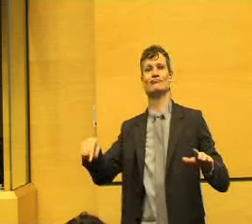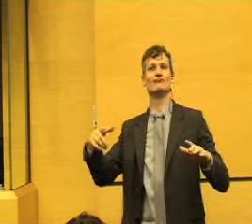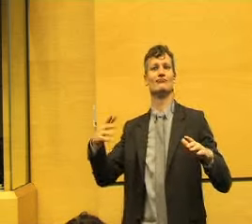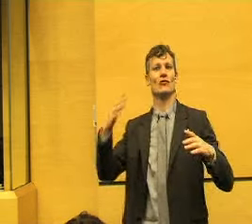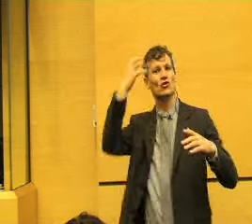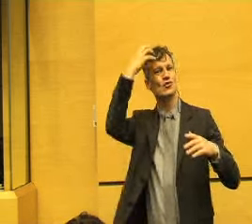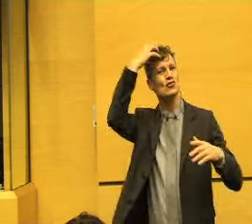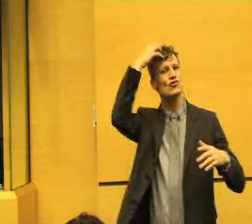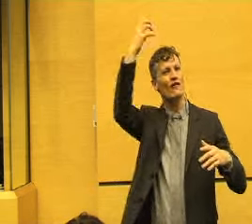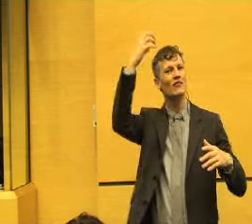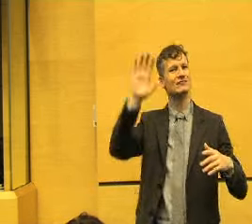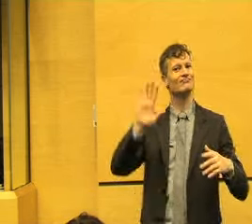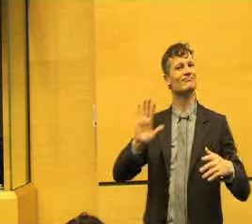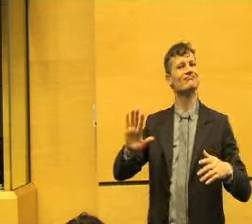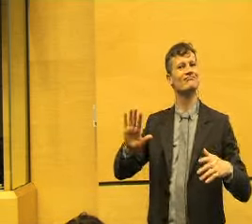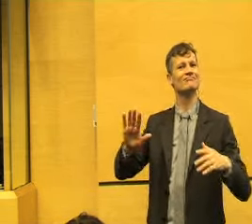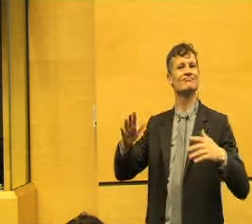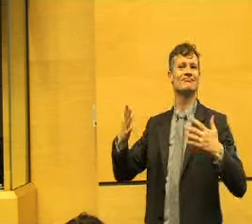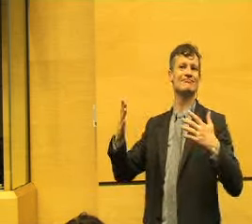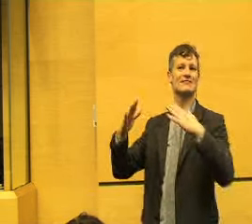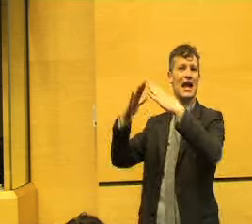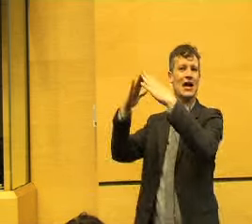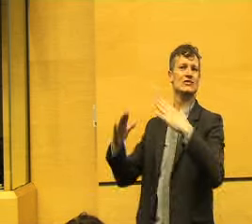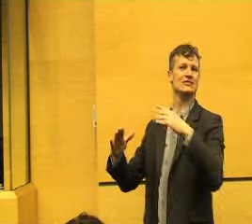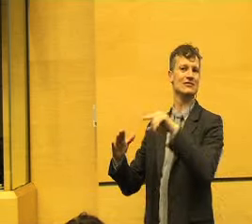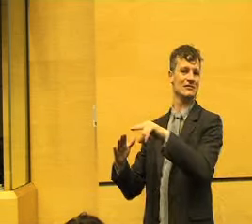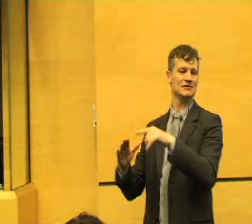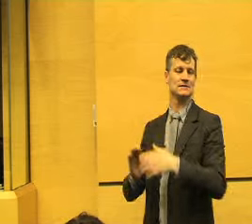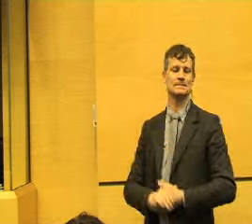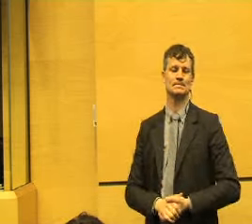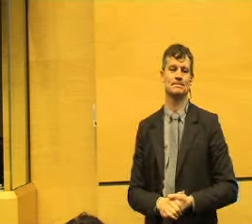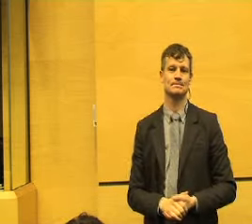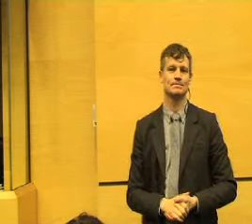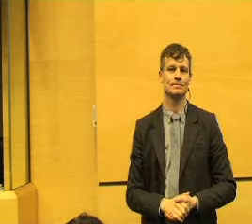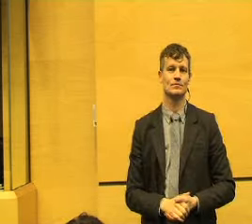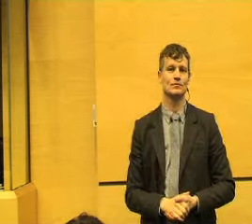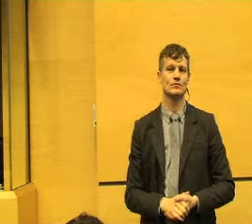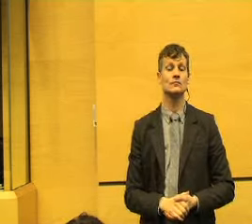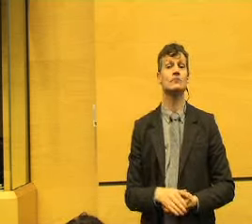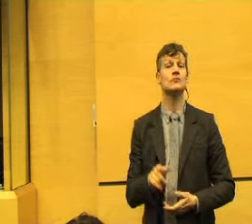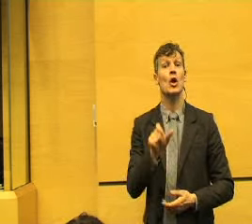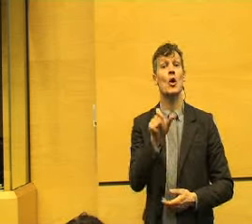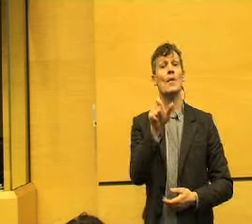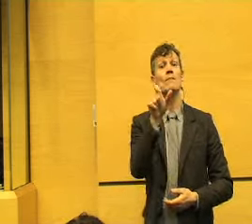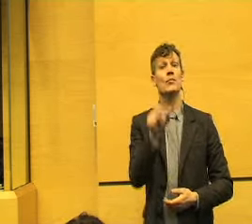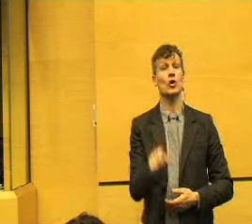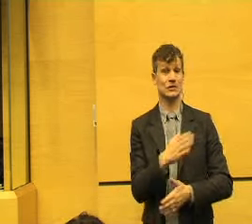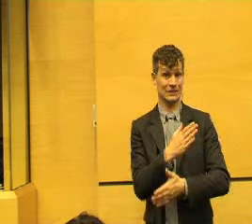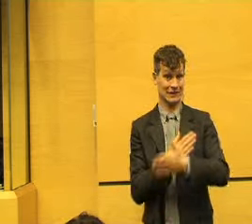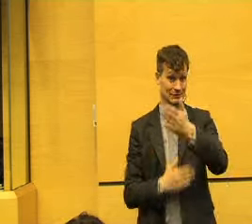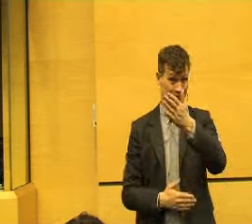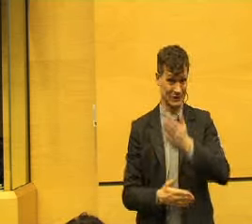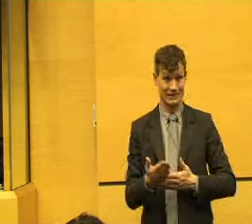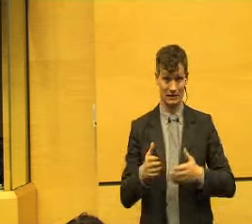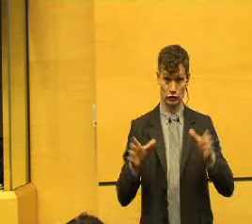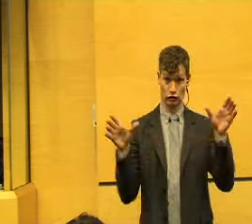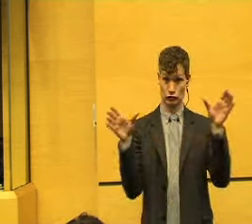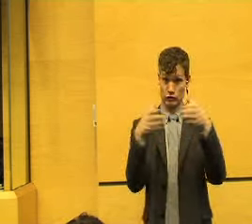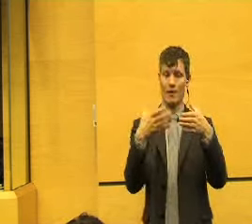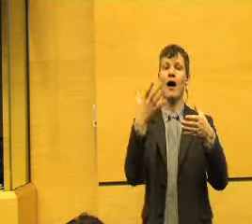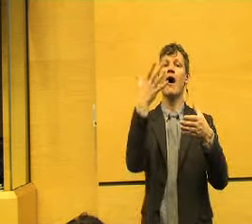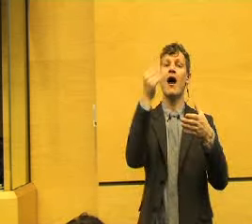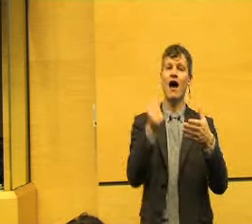assistance housings. The Department of Empowerment of Persons with Disability has published a handbook for